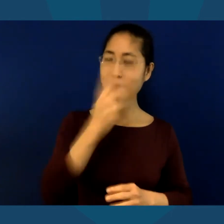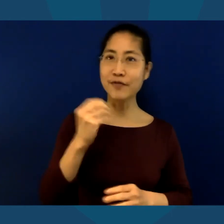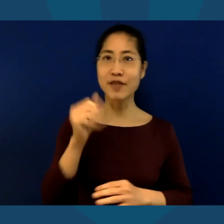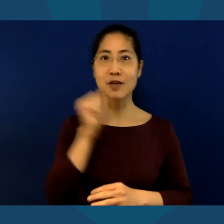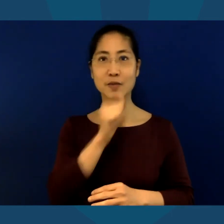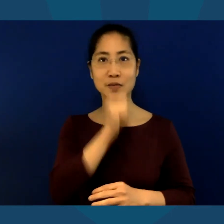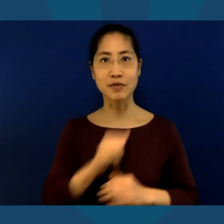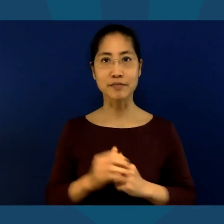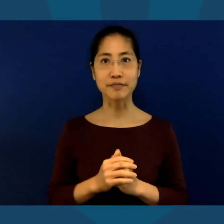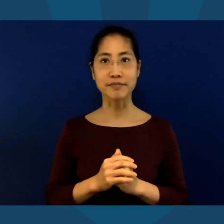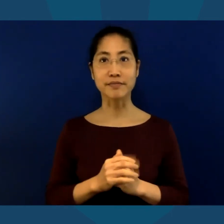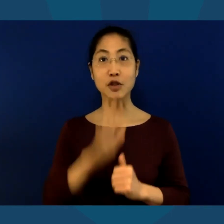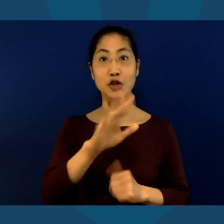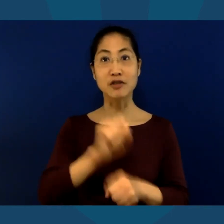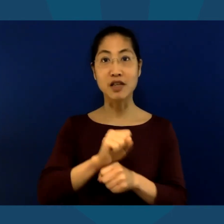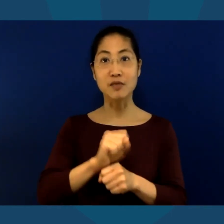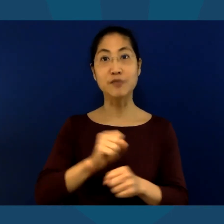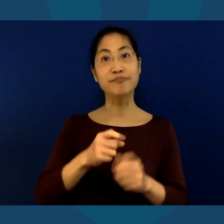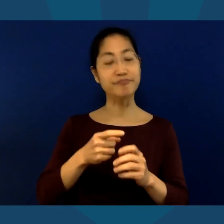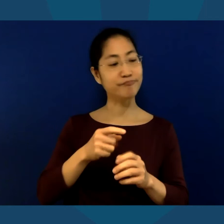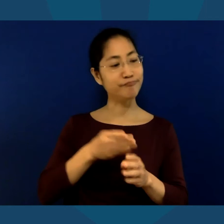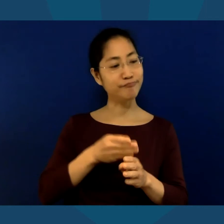her beautiful state of Arizona next.